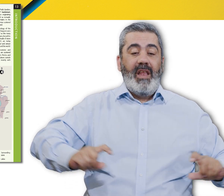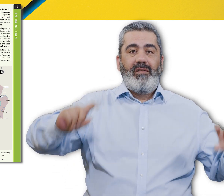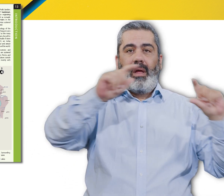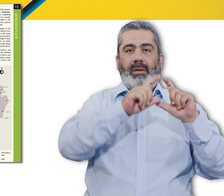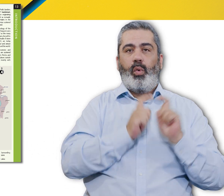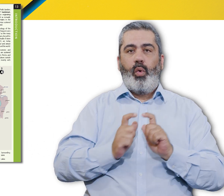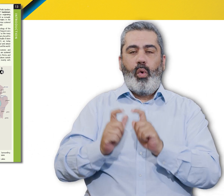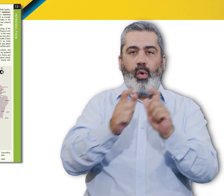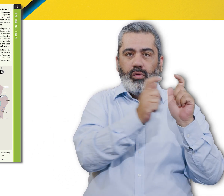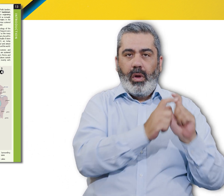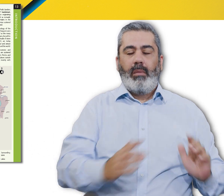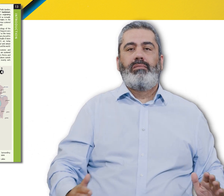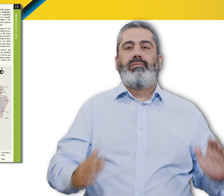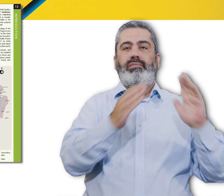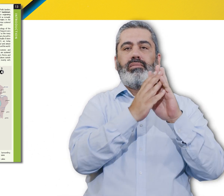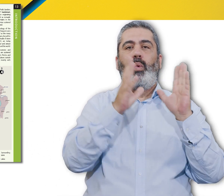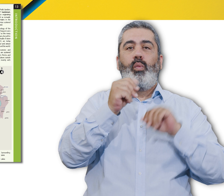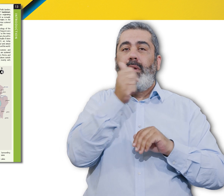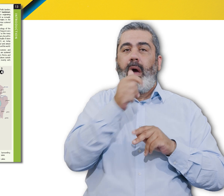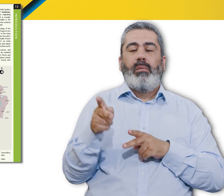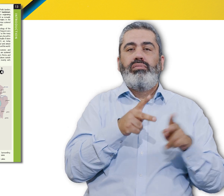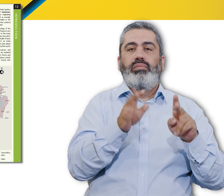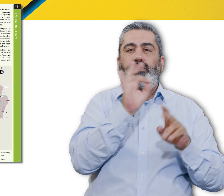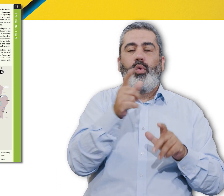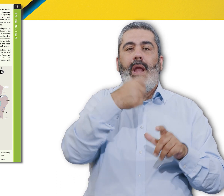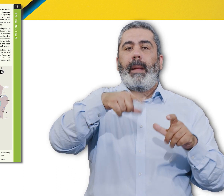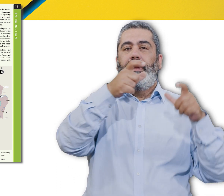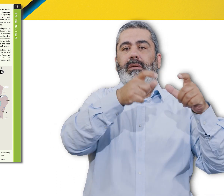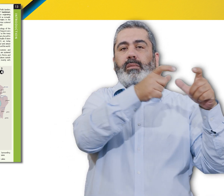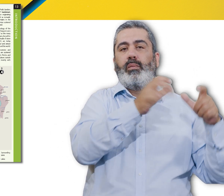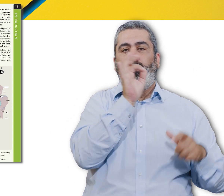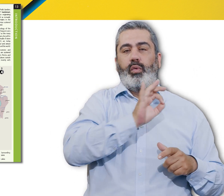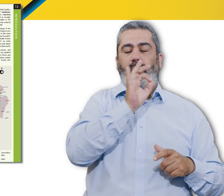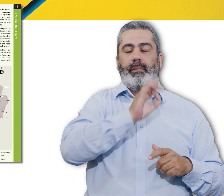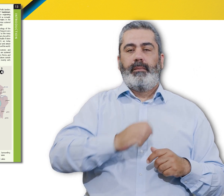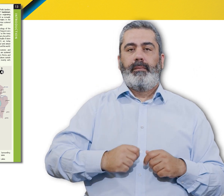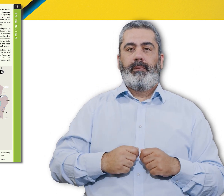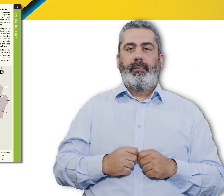Mound Peaks, Hydrographic Network and Lakes. End of page 13.